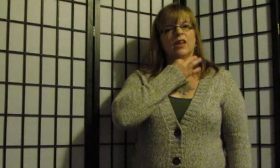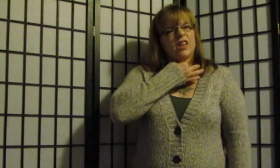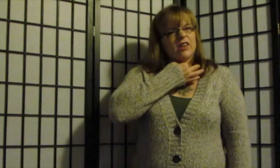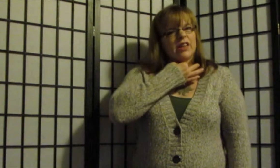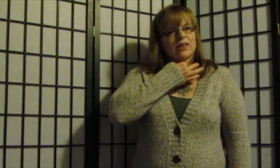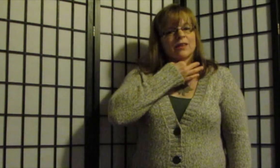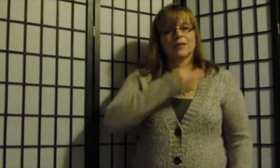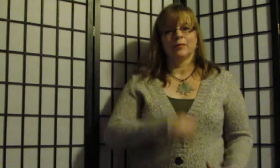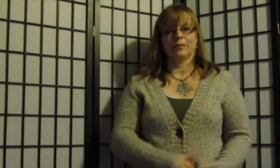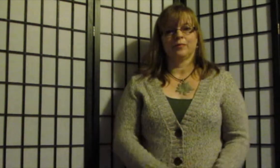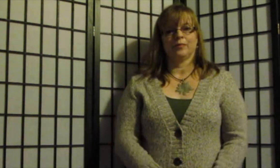Curious.